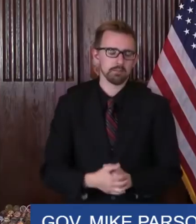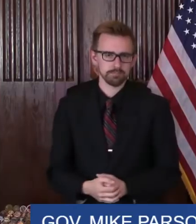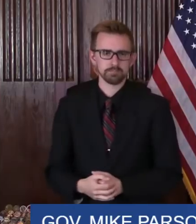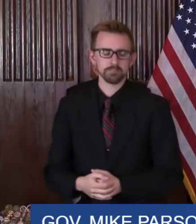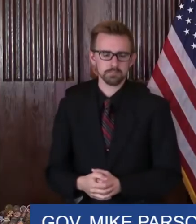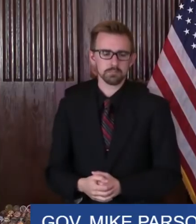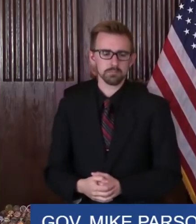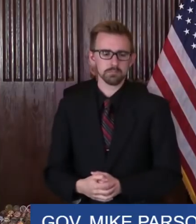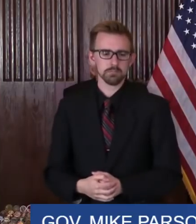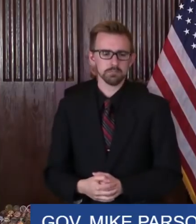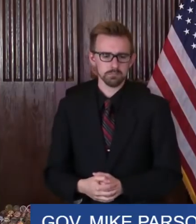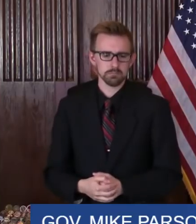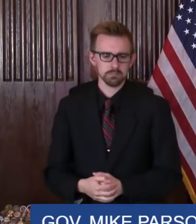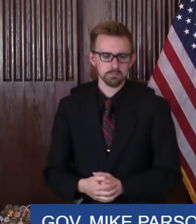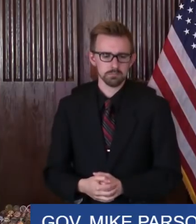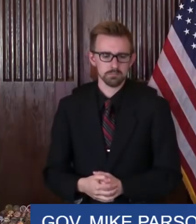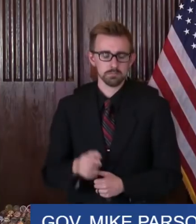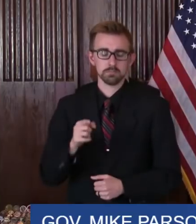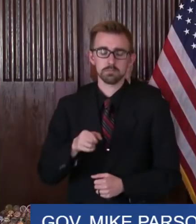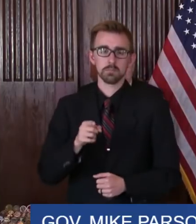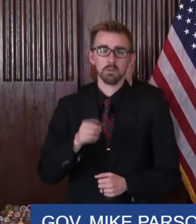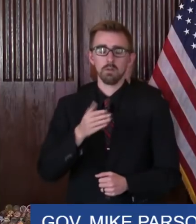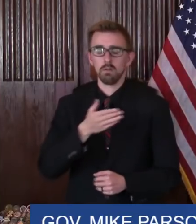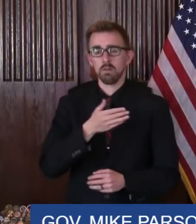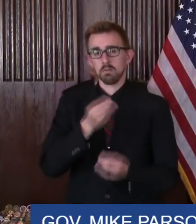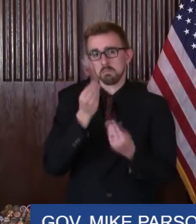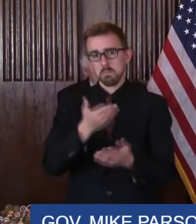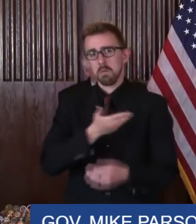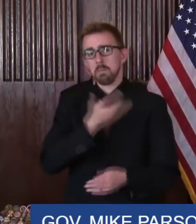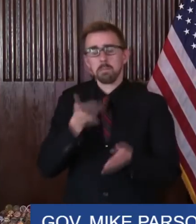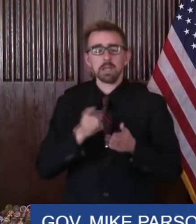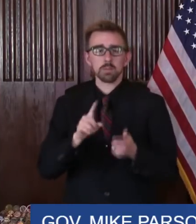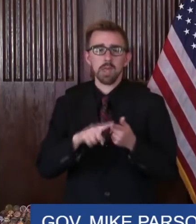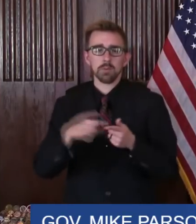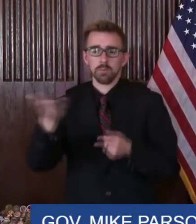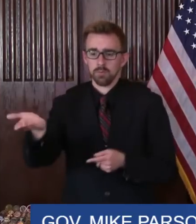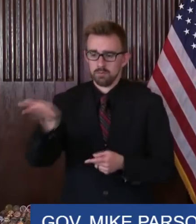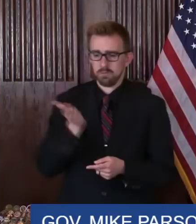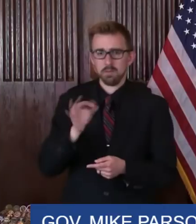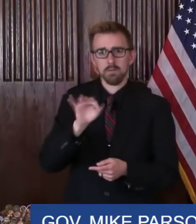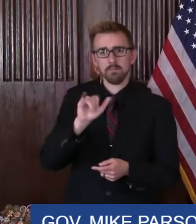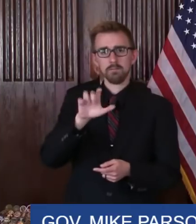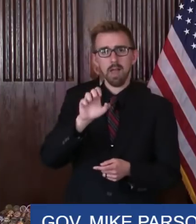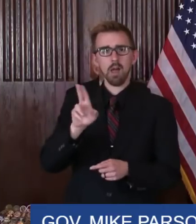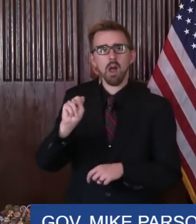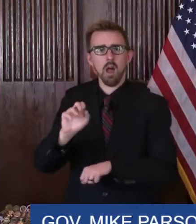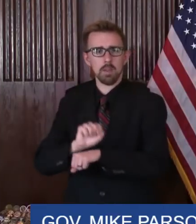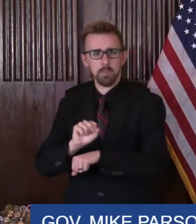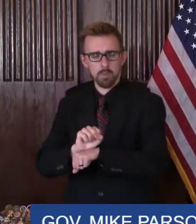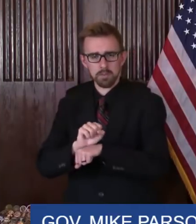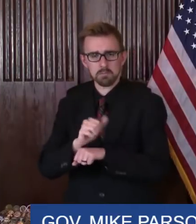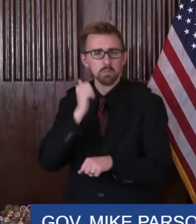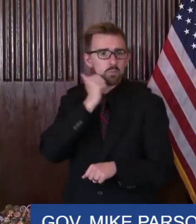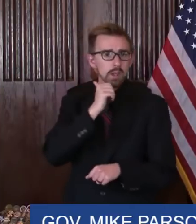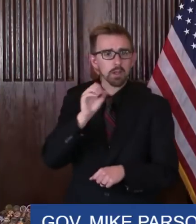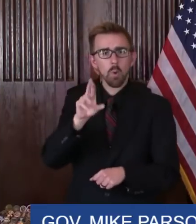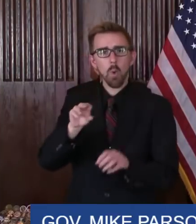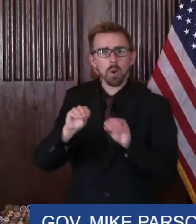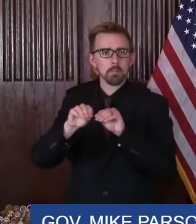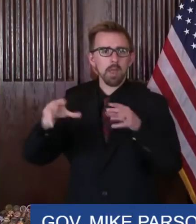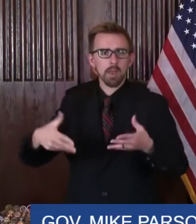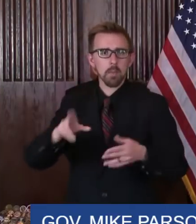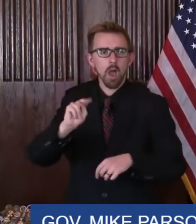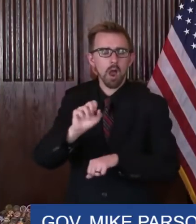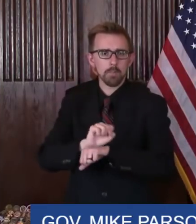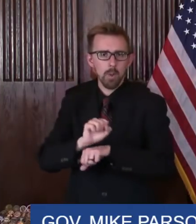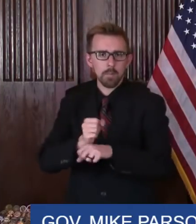fact that the best way to file an unemployment claim for us, whether it will be a regular unemployment claim or a pandemic